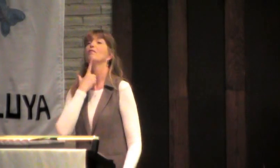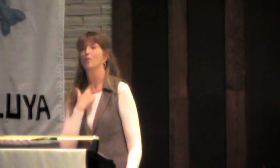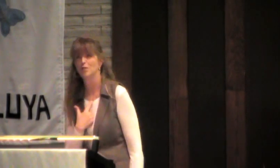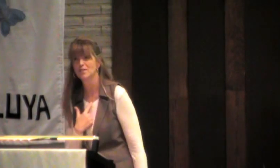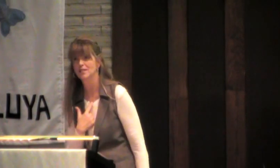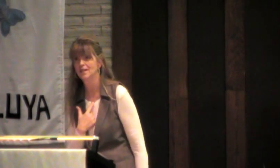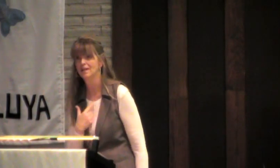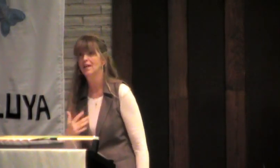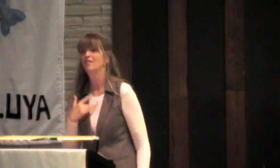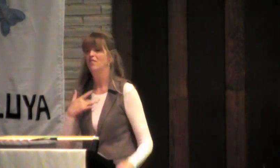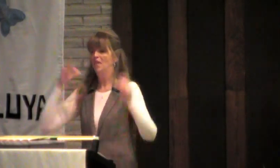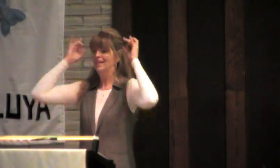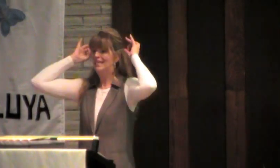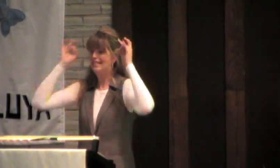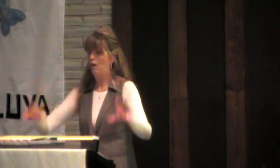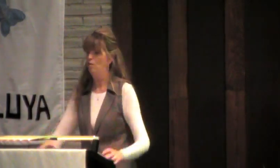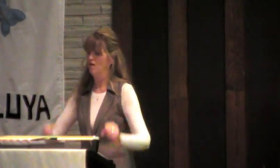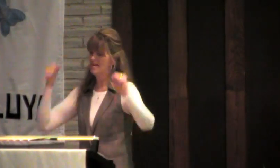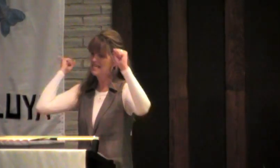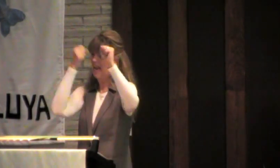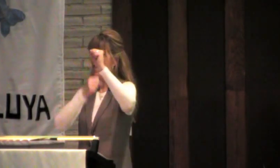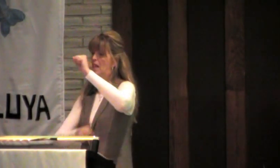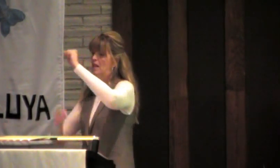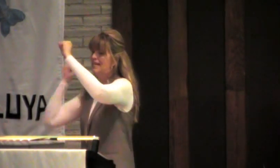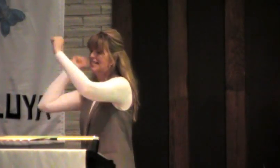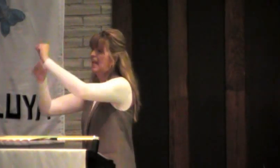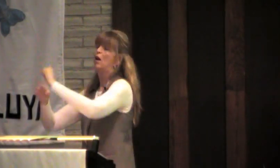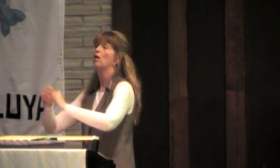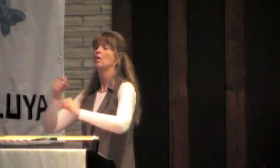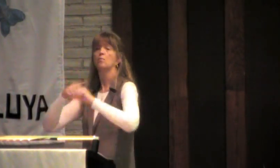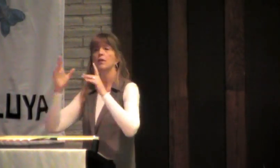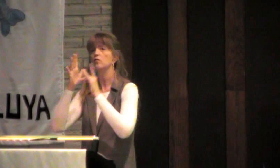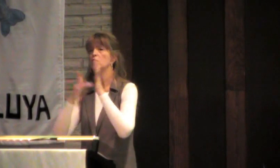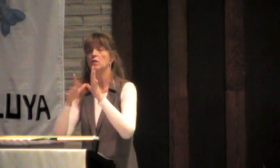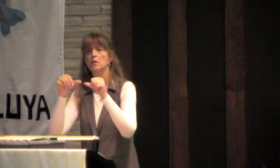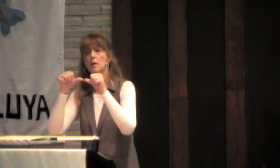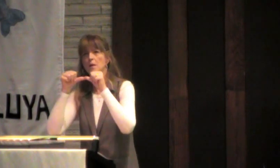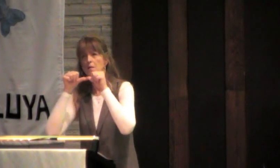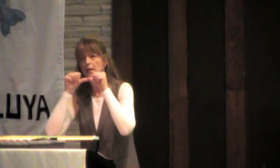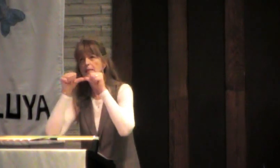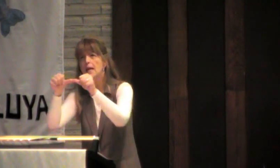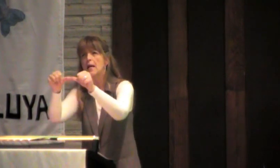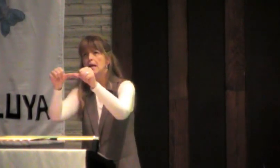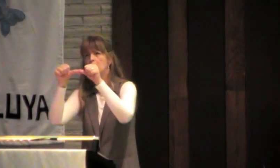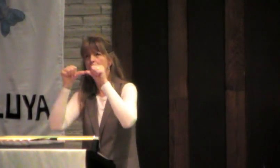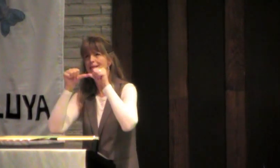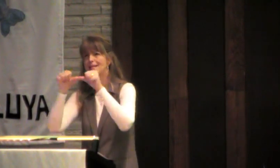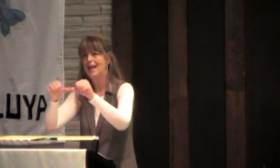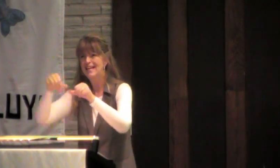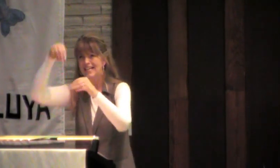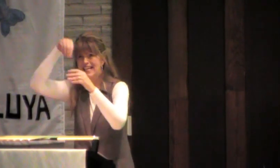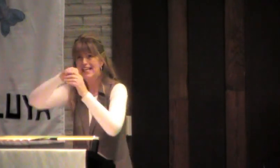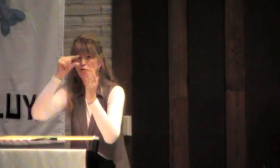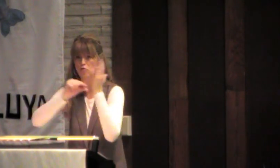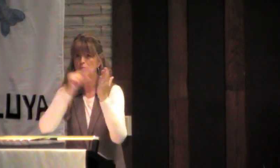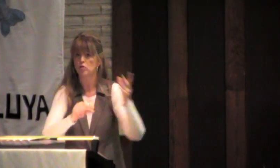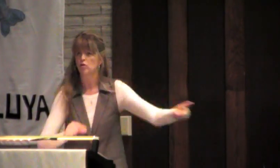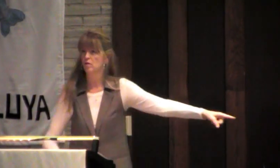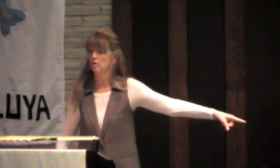while he was hungry and thirsty and feeling awful. He was nailed to the cross, but Jesus continued.